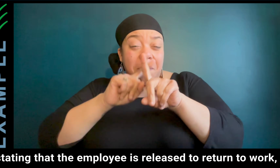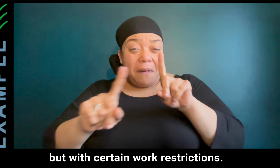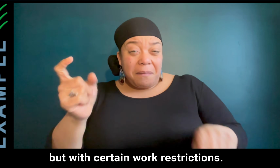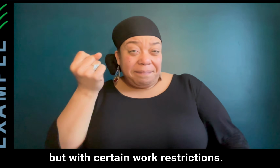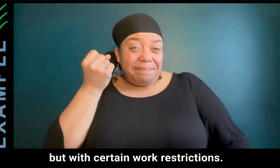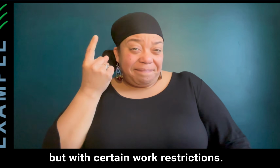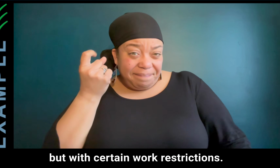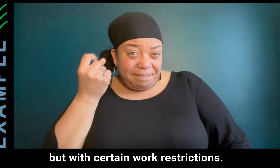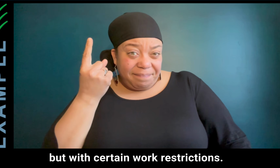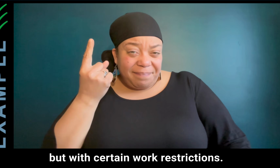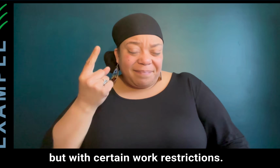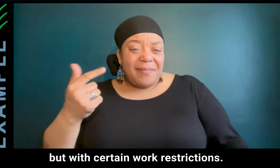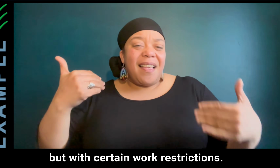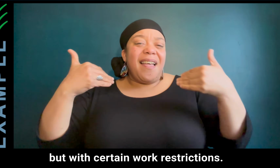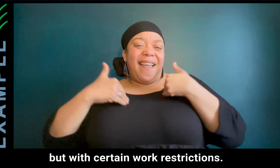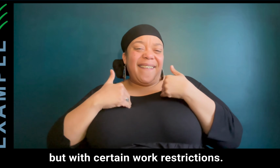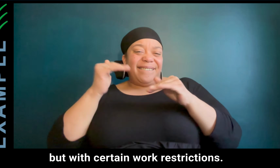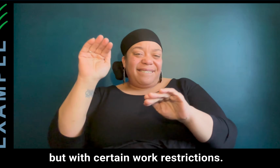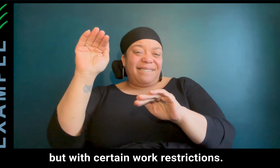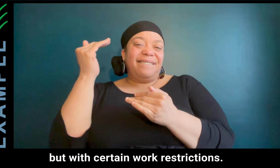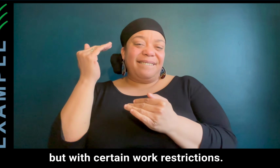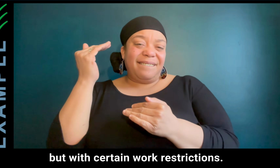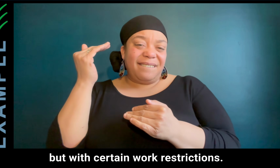but with certain work restrictions.